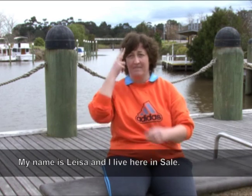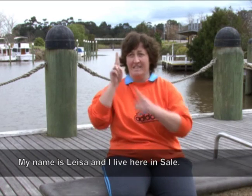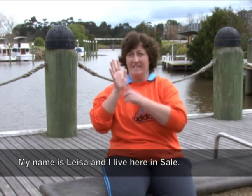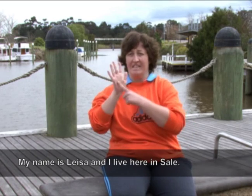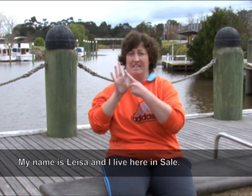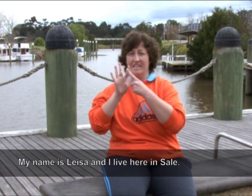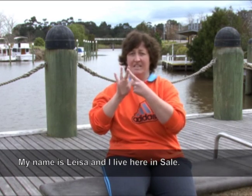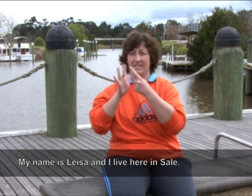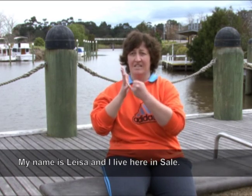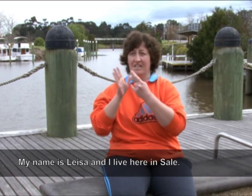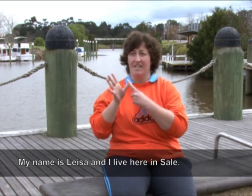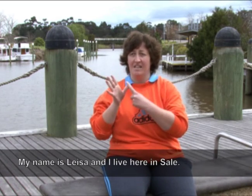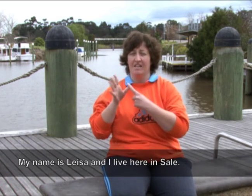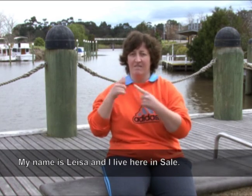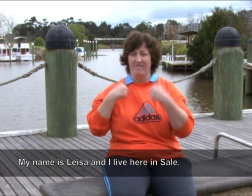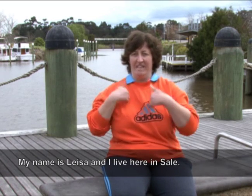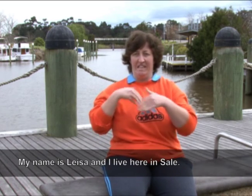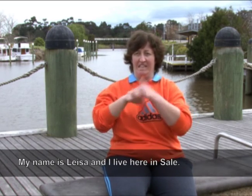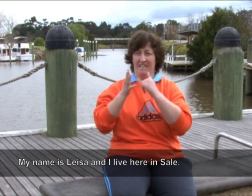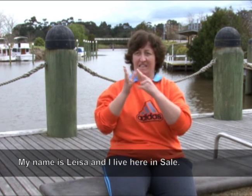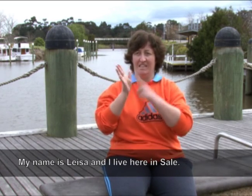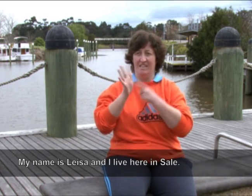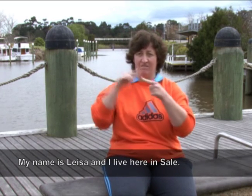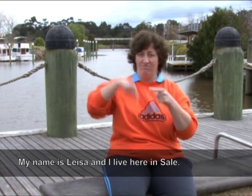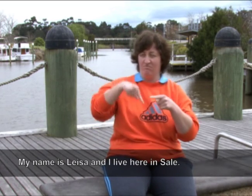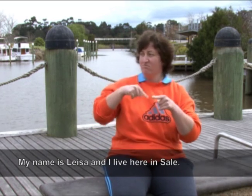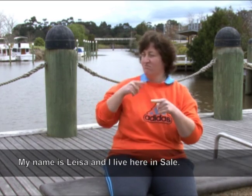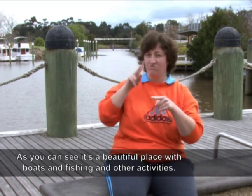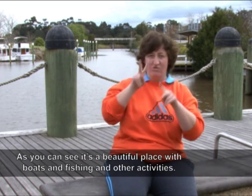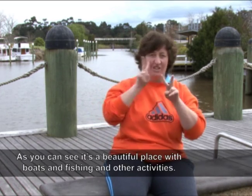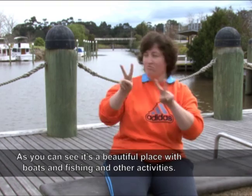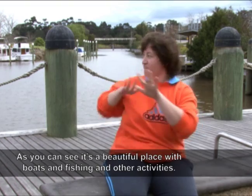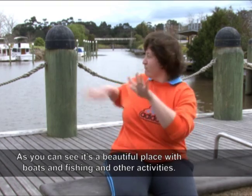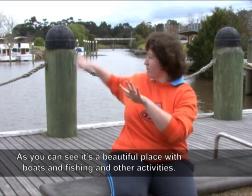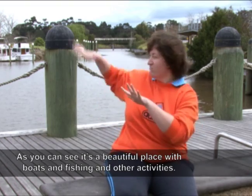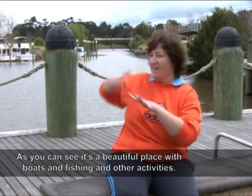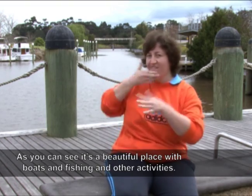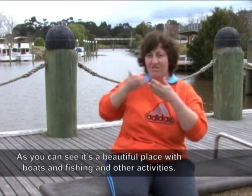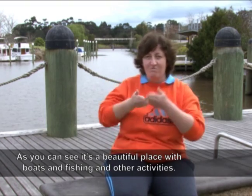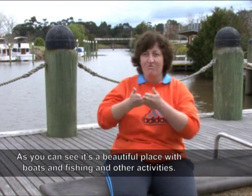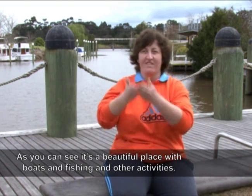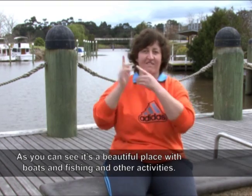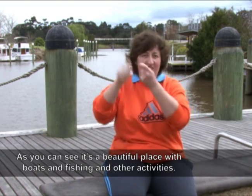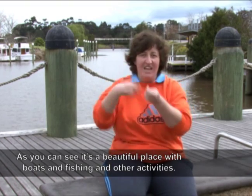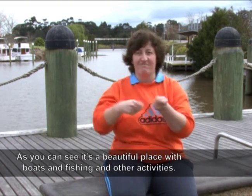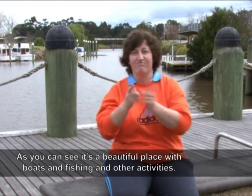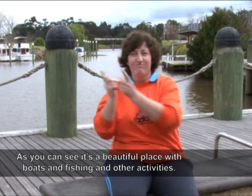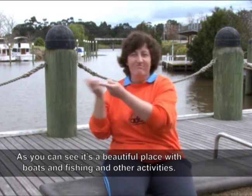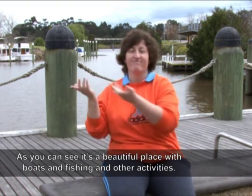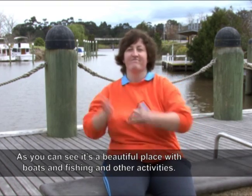My name's Lisa, and I live here in Sale. As you can see, it's a beautiful place with boats and fishing